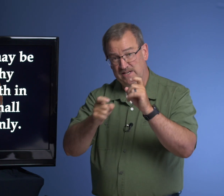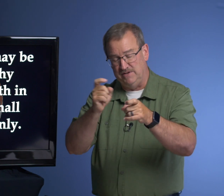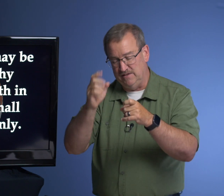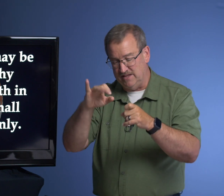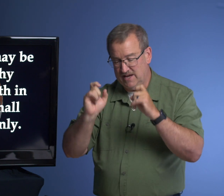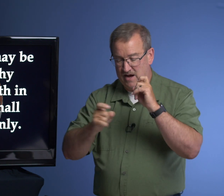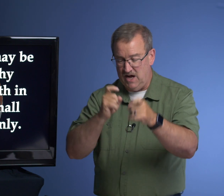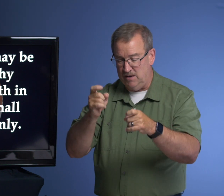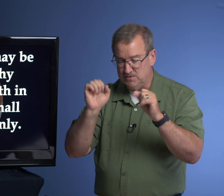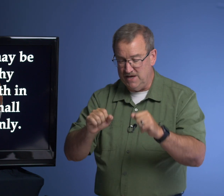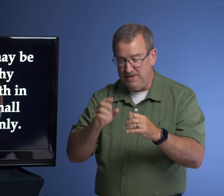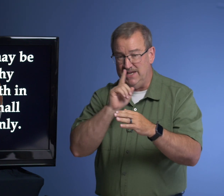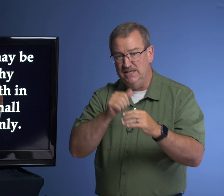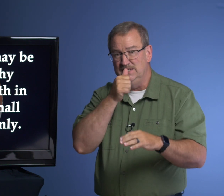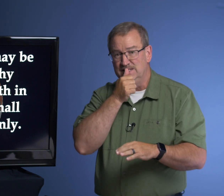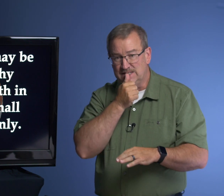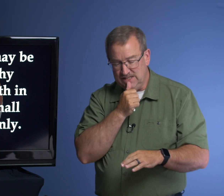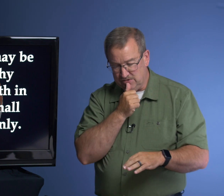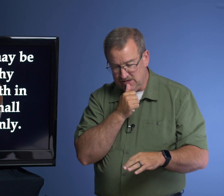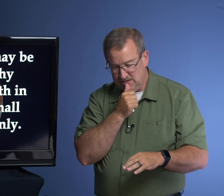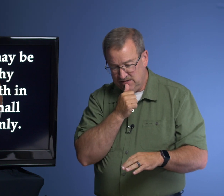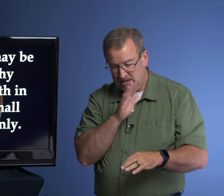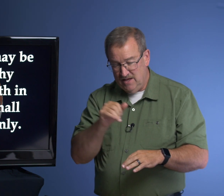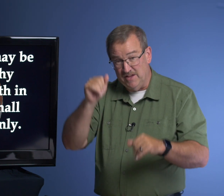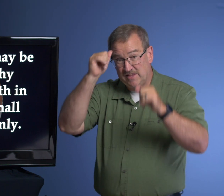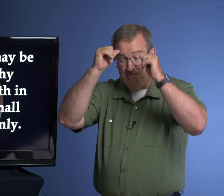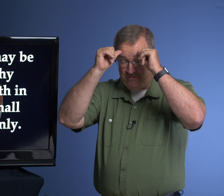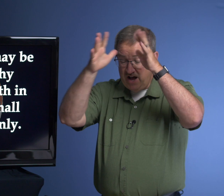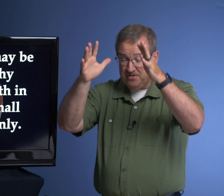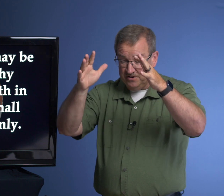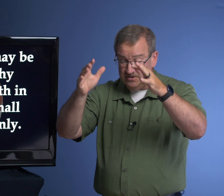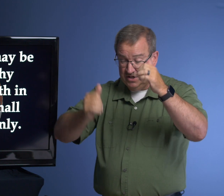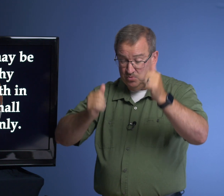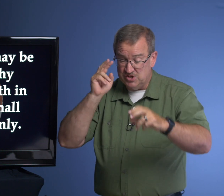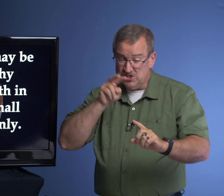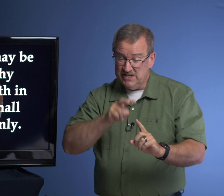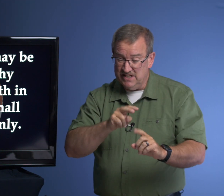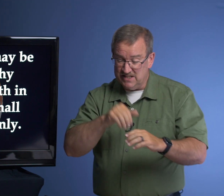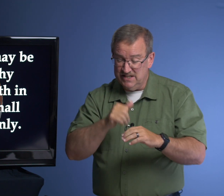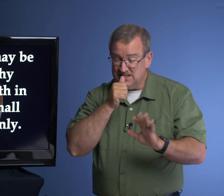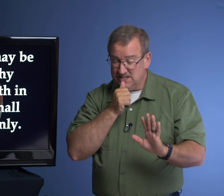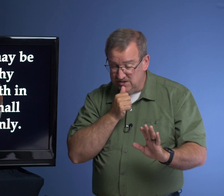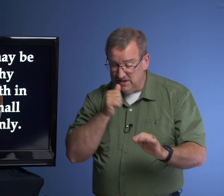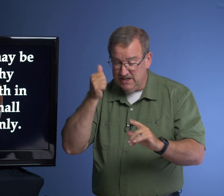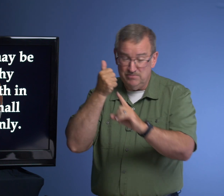giving, that thy alms may be in secret, that thy Father, which seeth in secret